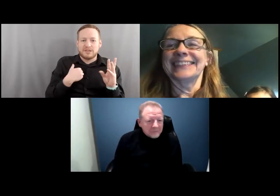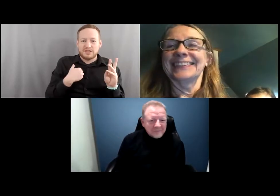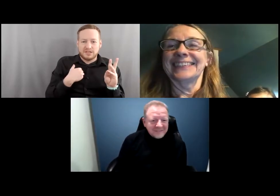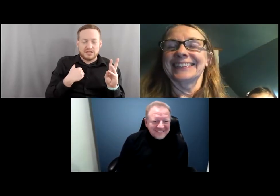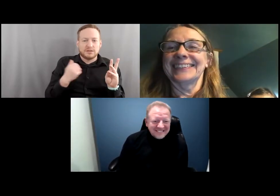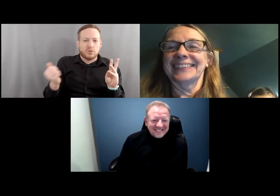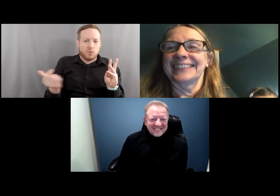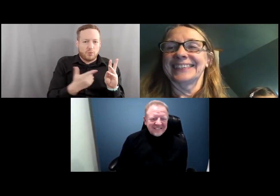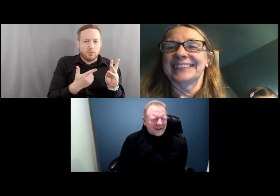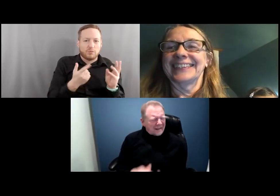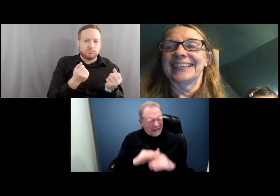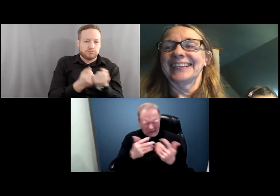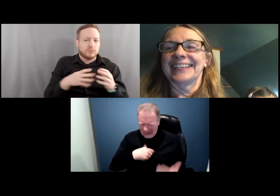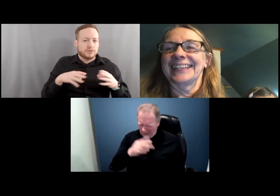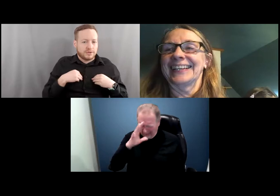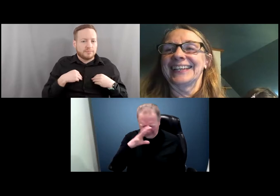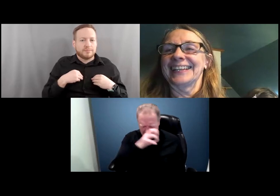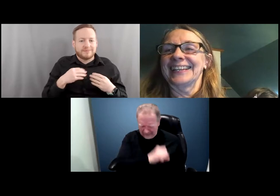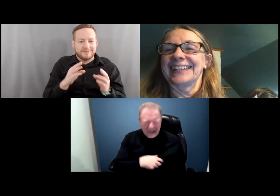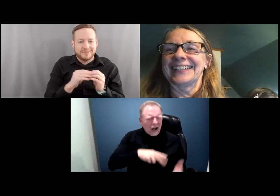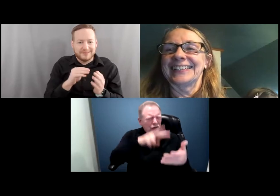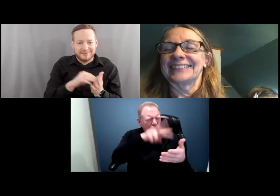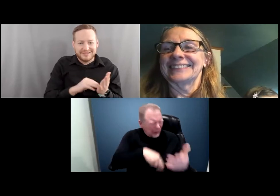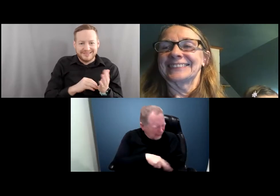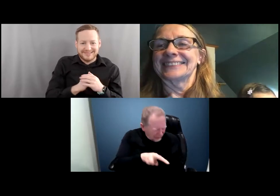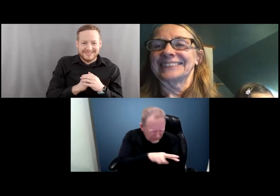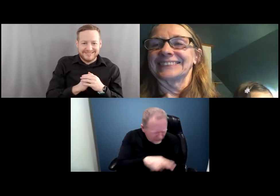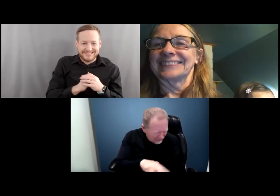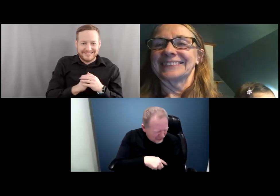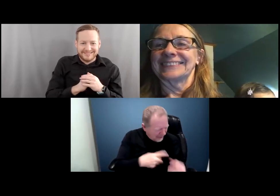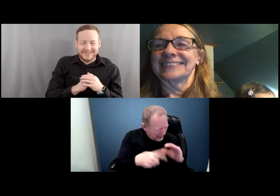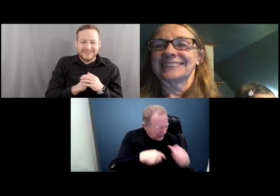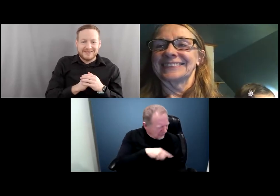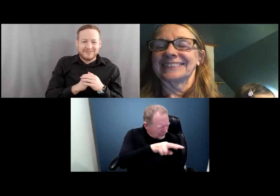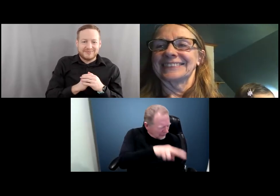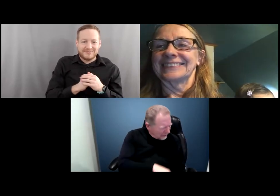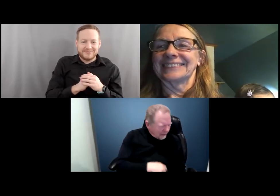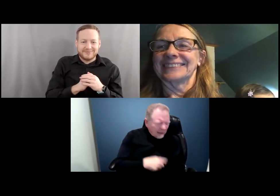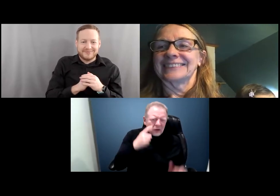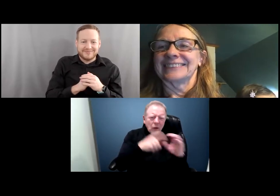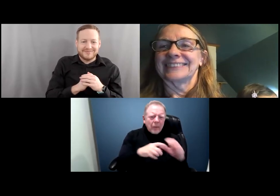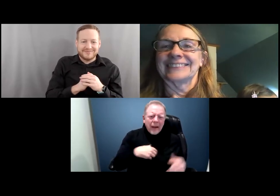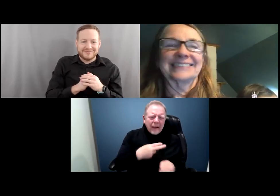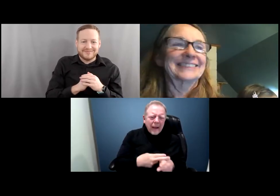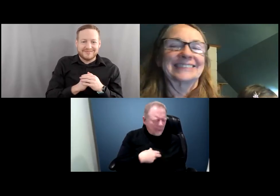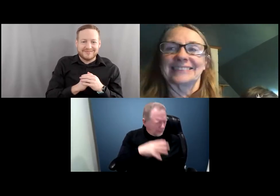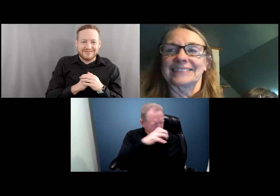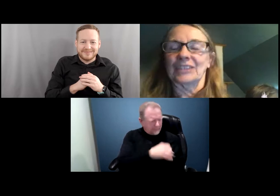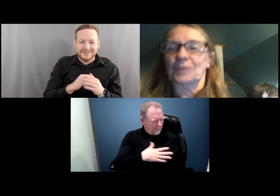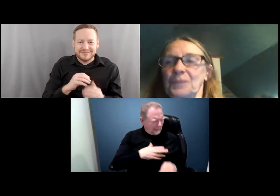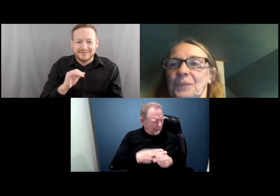I don't know how I missed it. I read it on my email, but I don't know how I missed my own name.